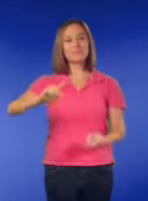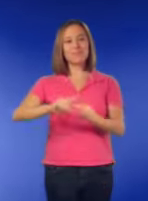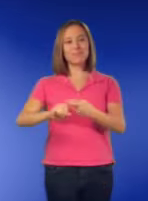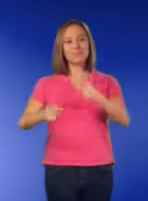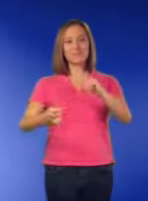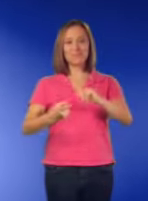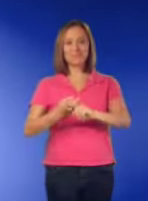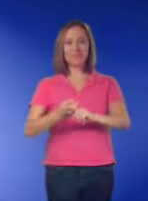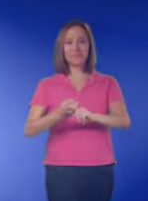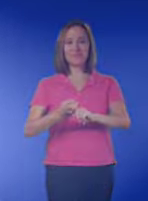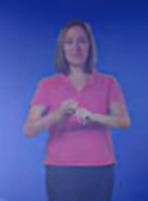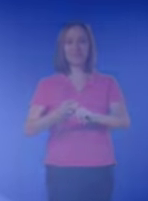Thank you.